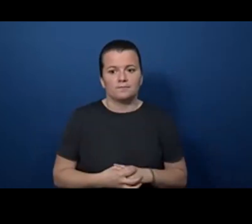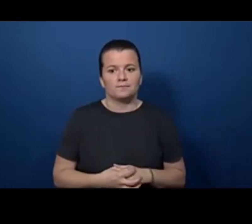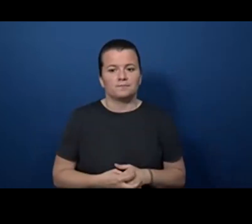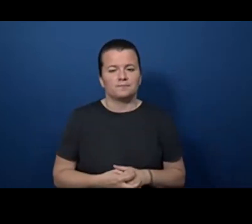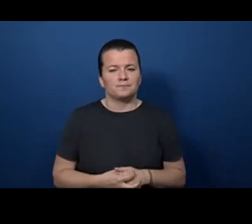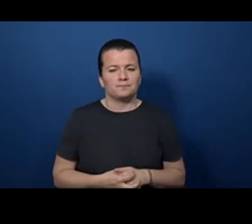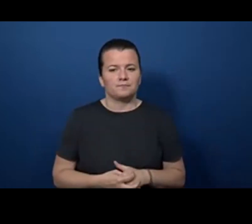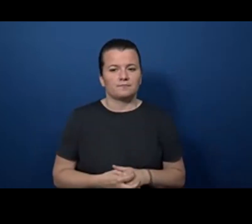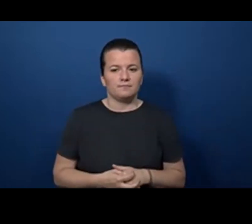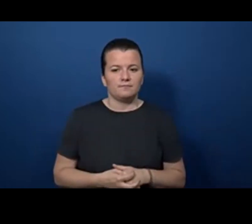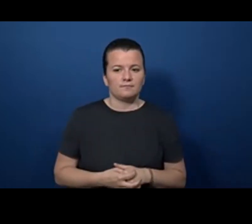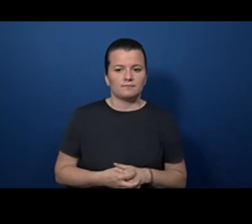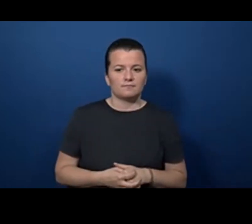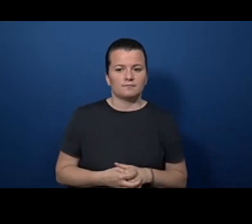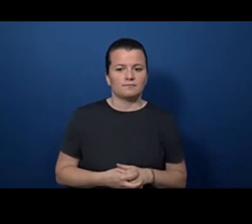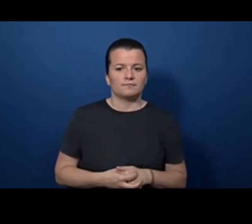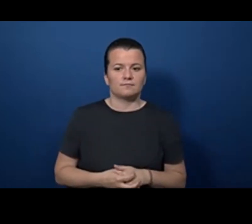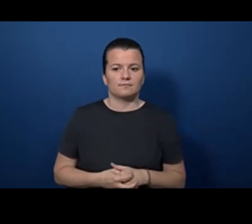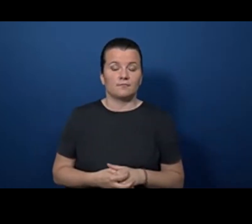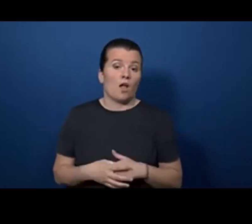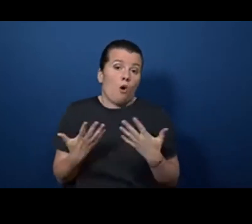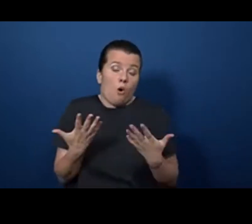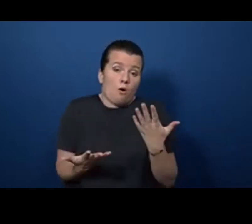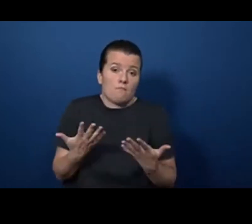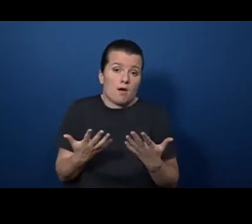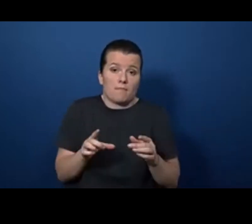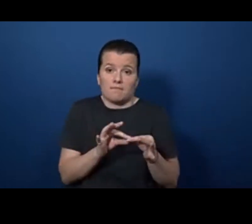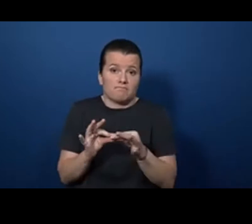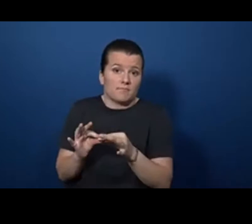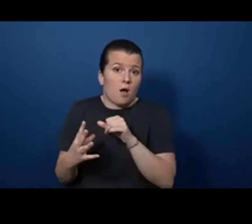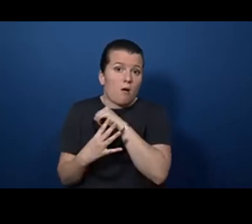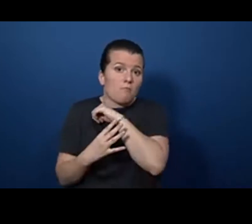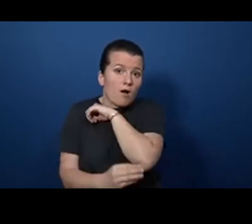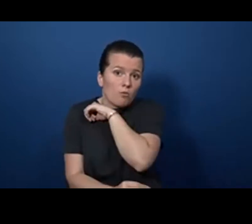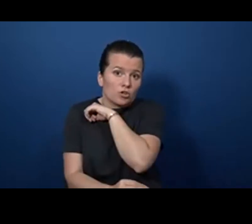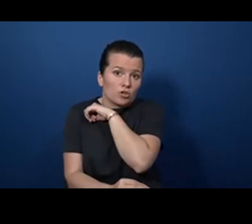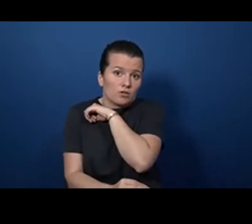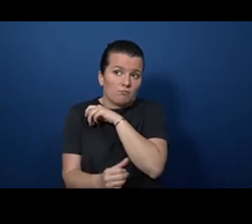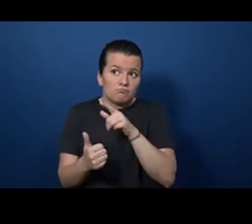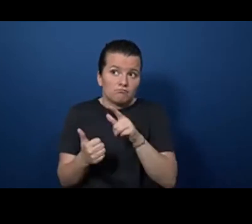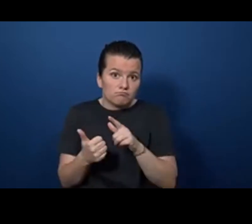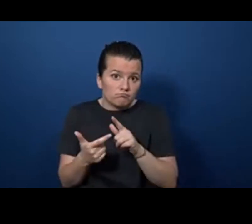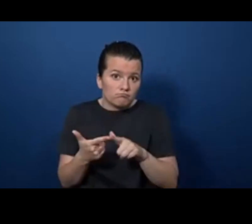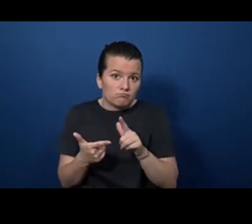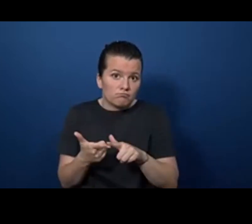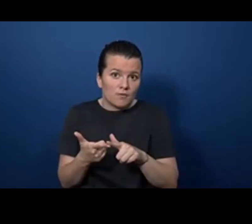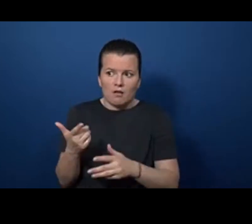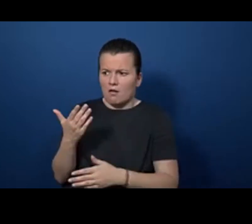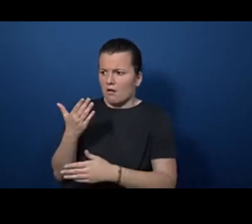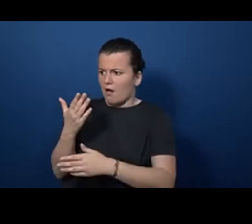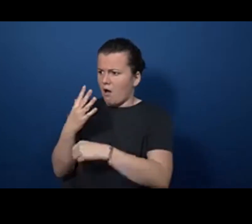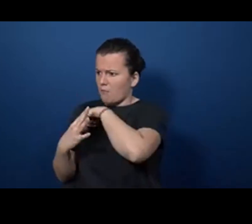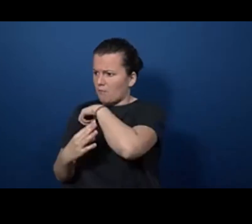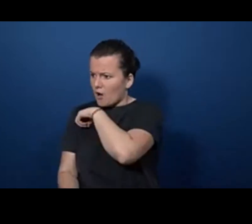that crowd this out. For instance, poverty. And when you look at poverty and handicap together, it becomes a